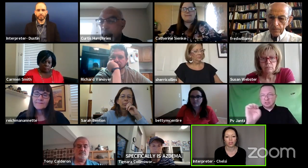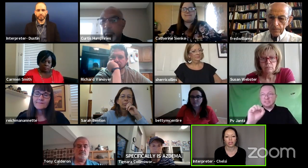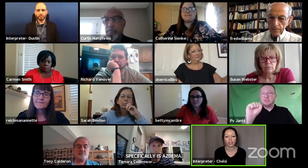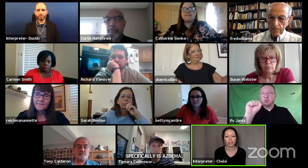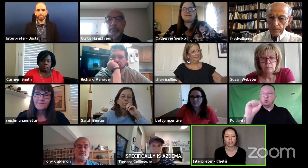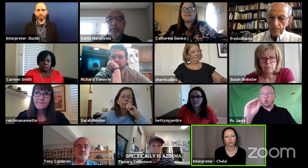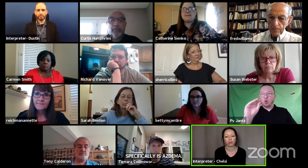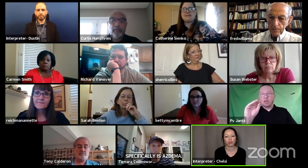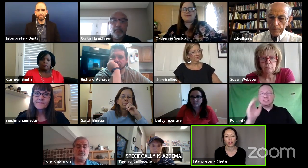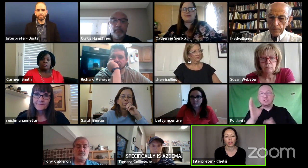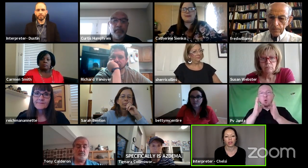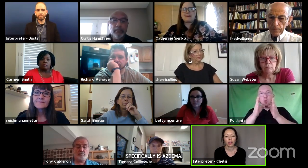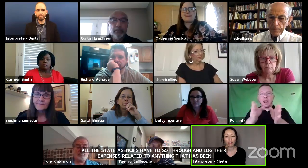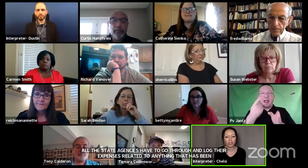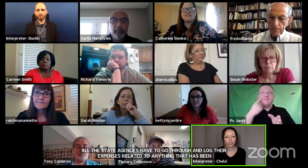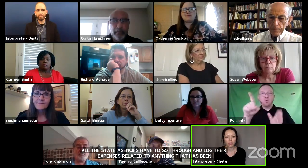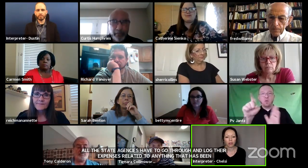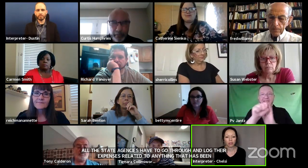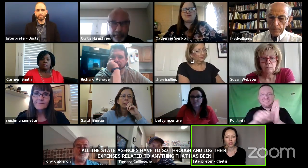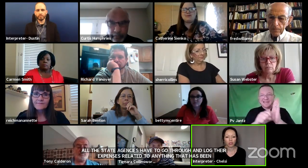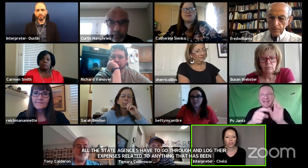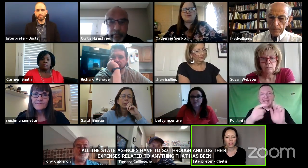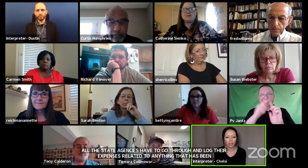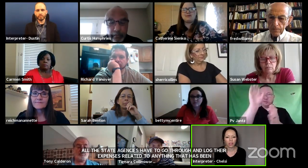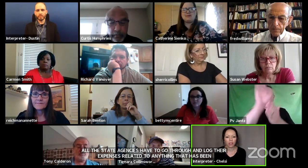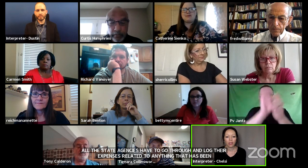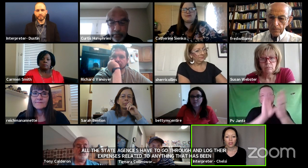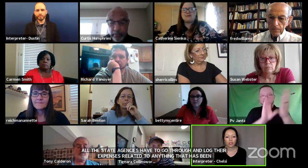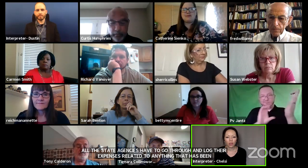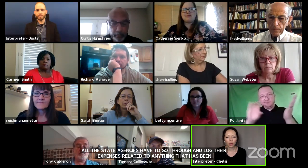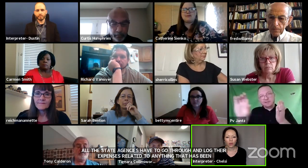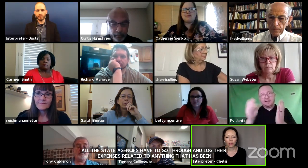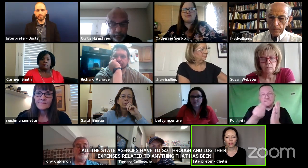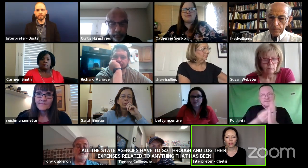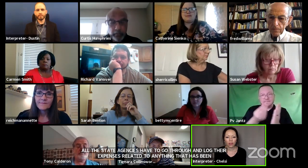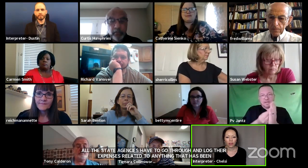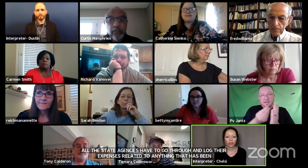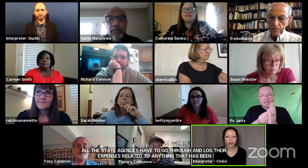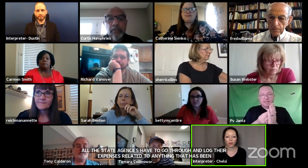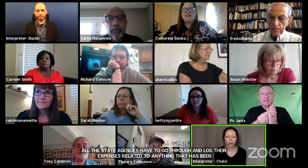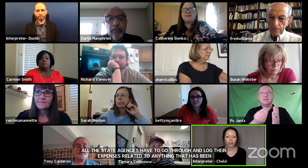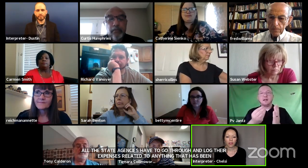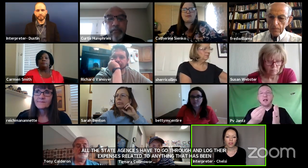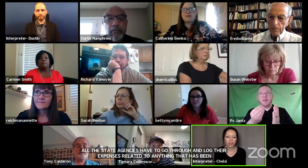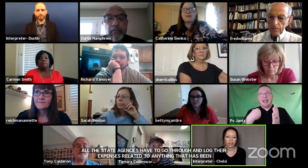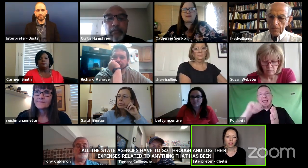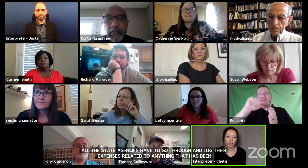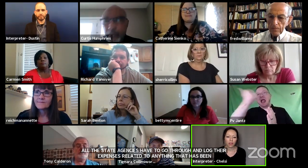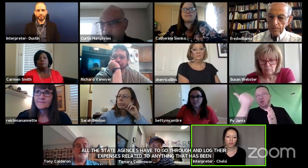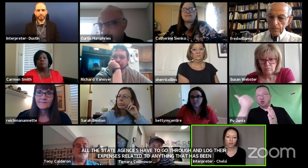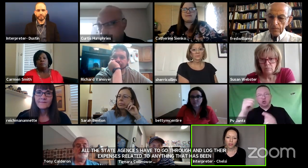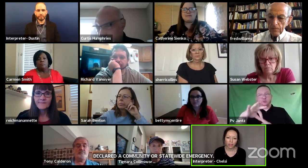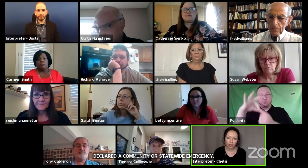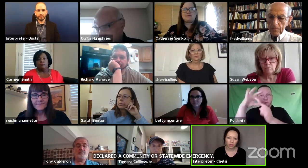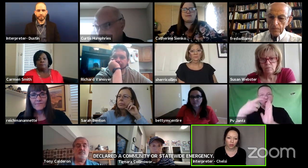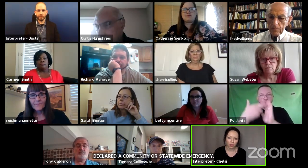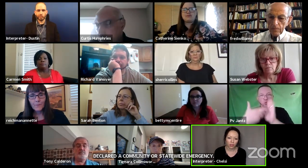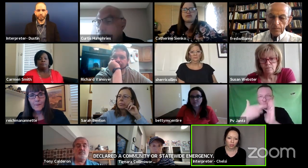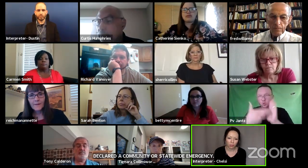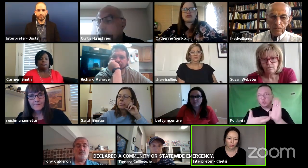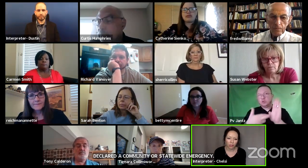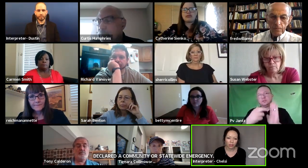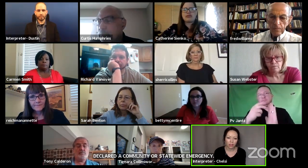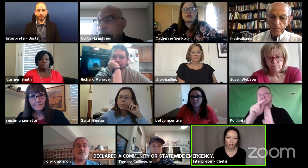been declared a community or statewide emergency. So that way that the state can give them funding for